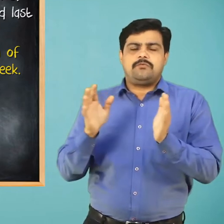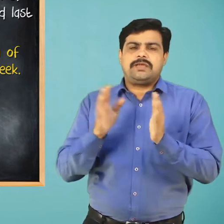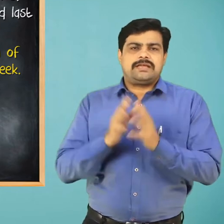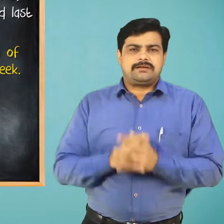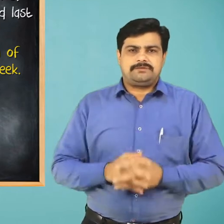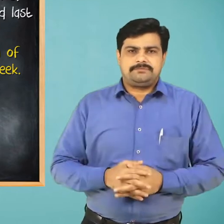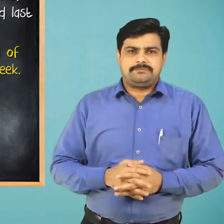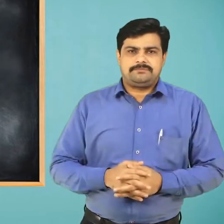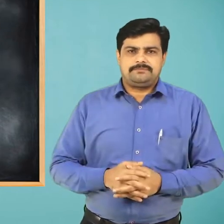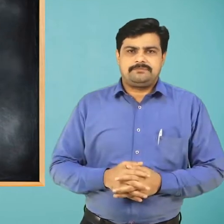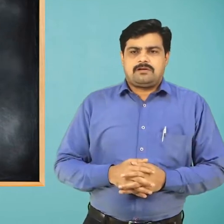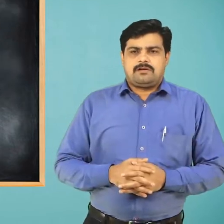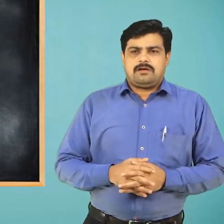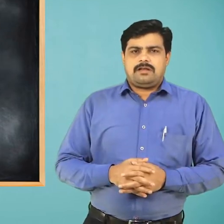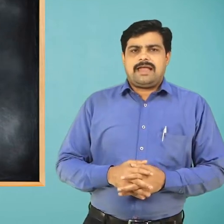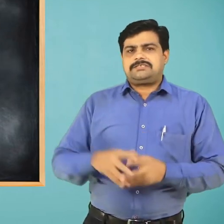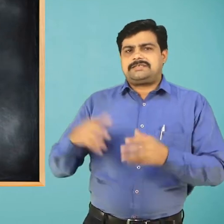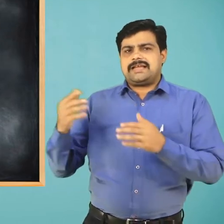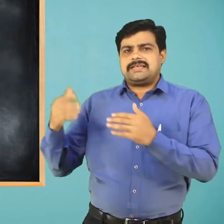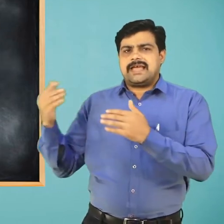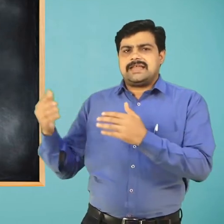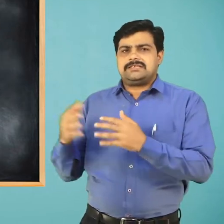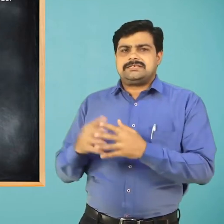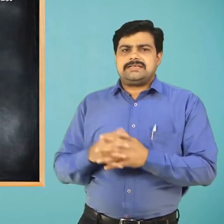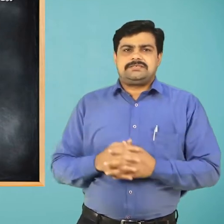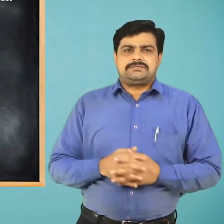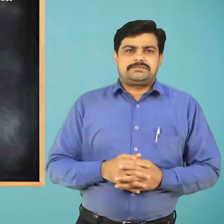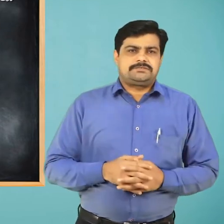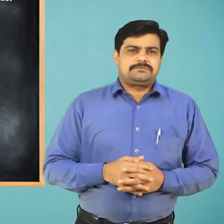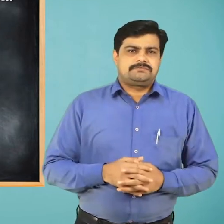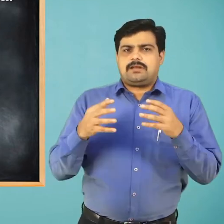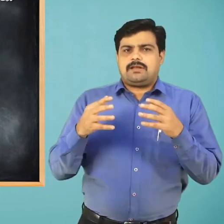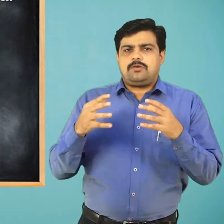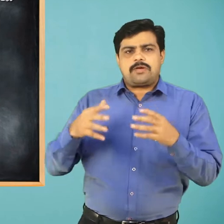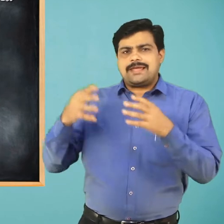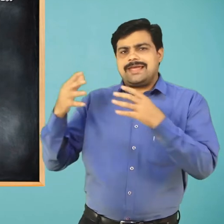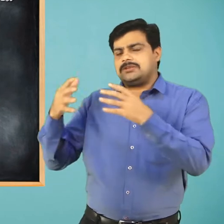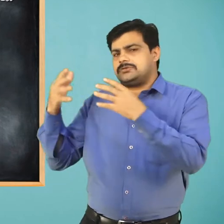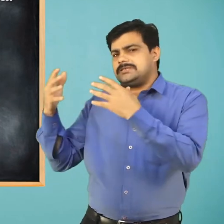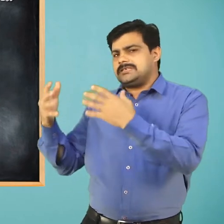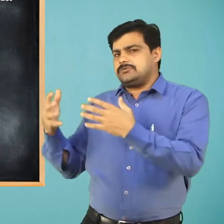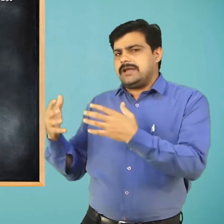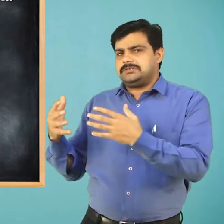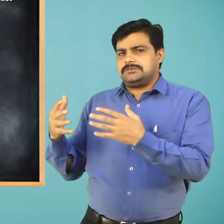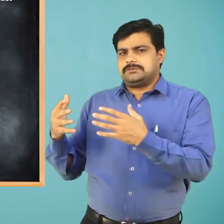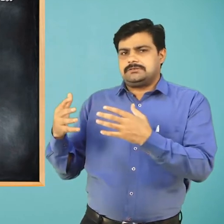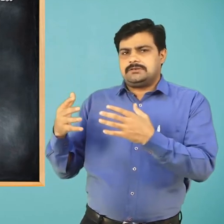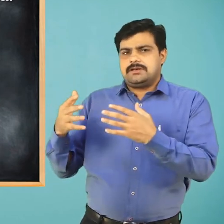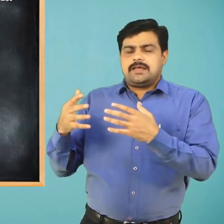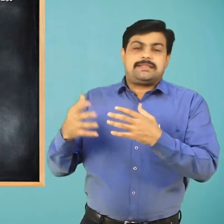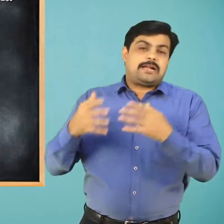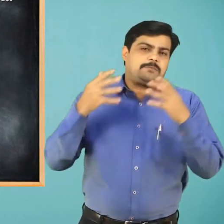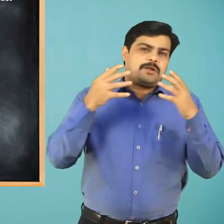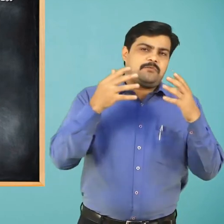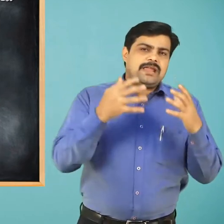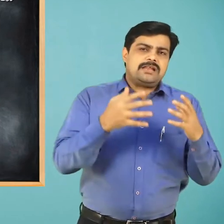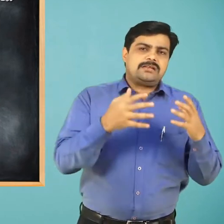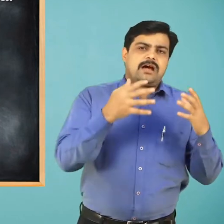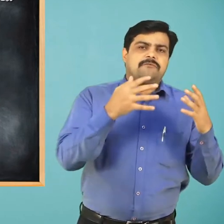week. Let's take the another sentence. Looking into the situation that prevailed a